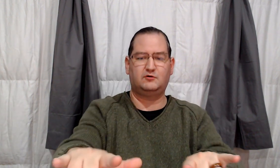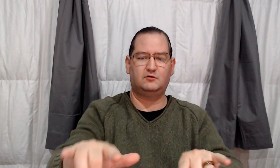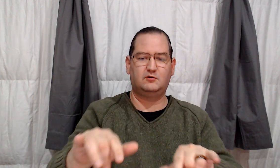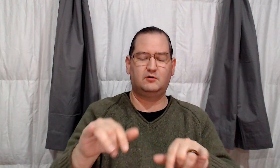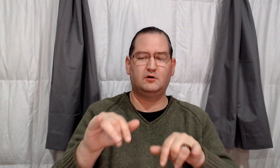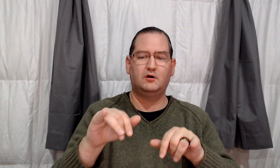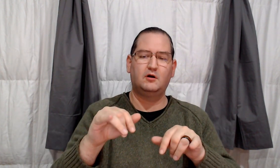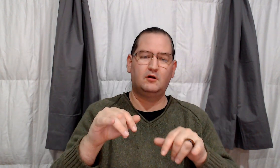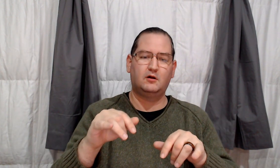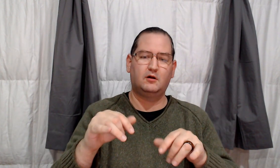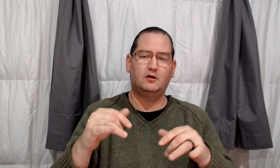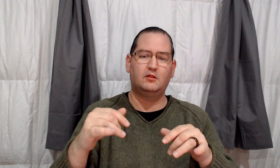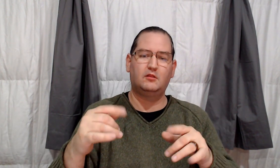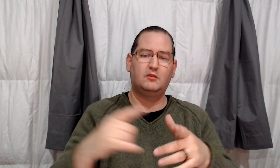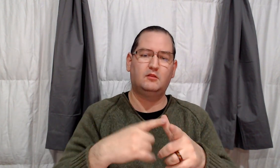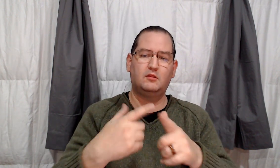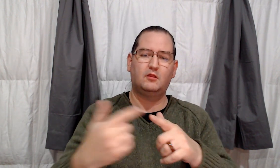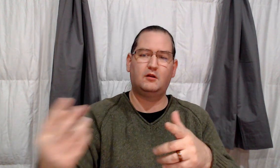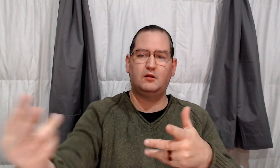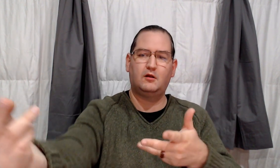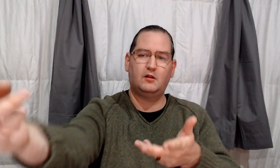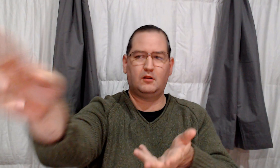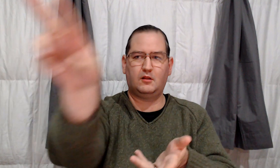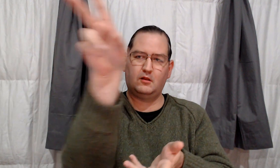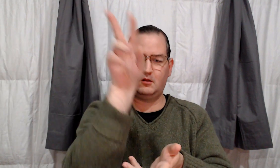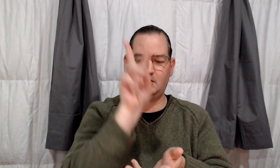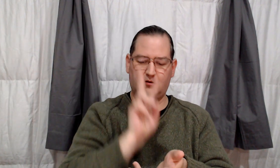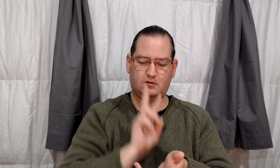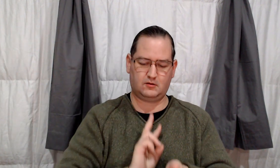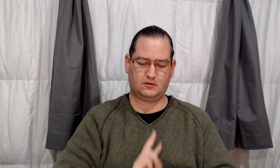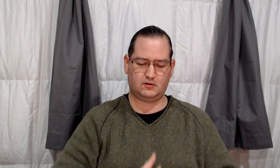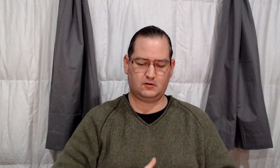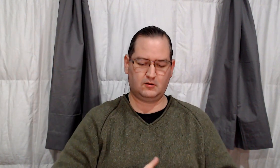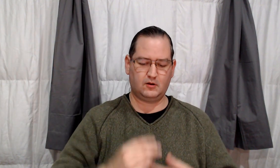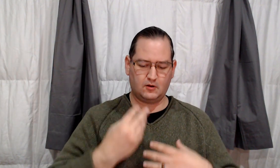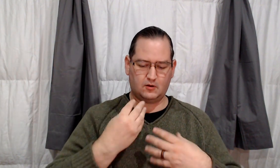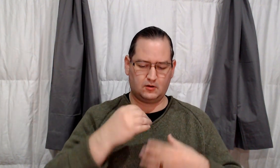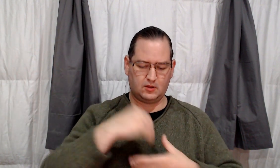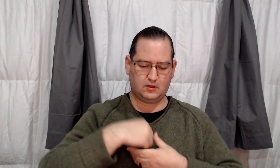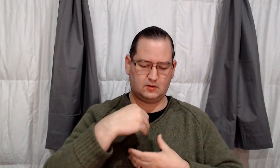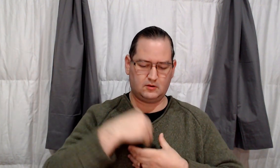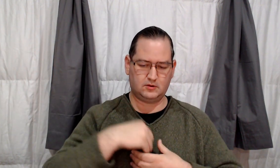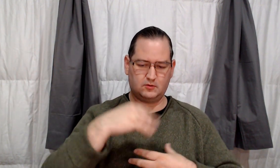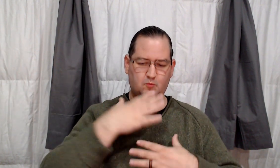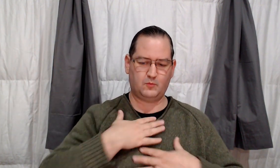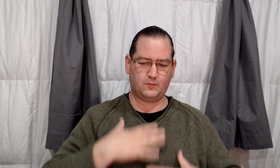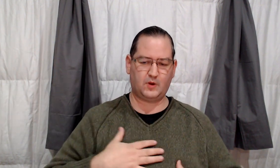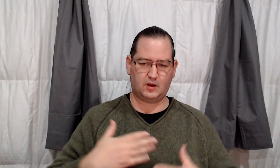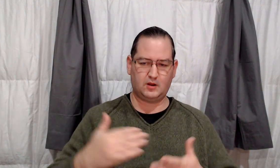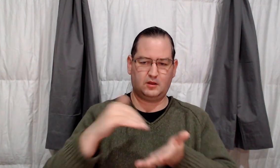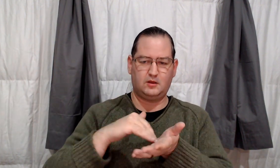drop down into your body and go even deeper into the most profound, wonderful state of hypnosis.